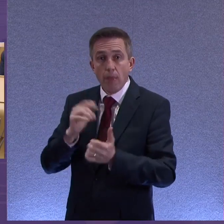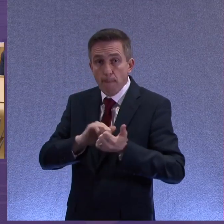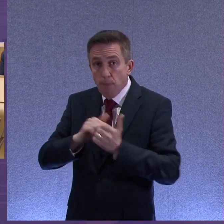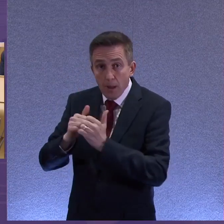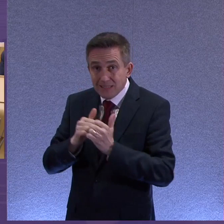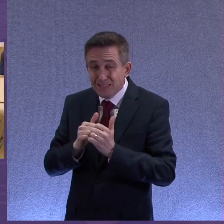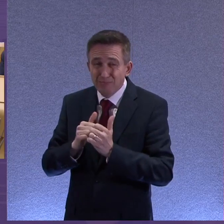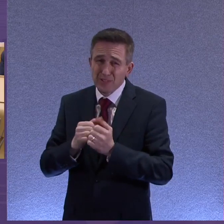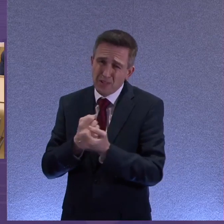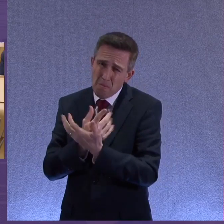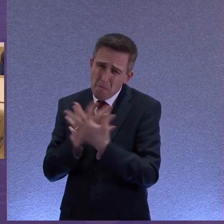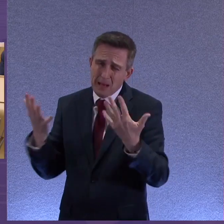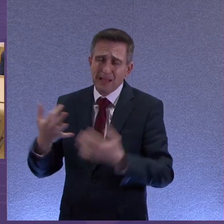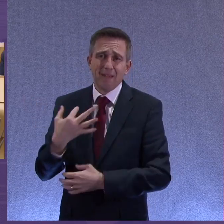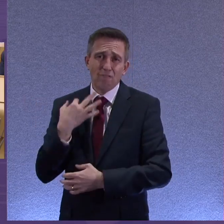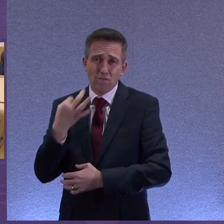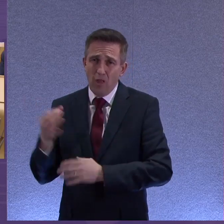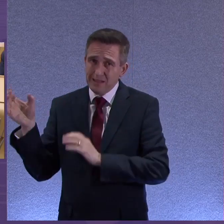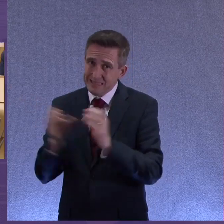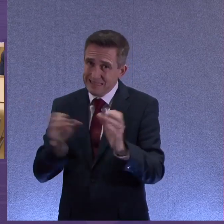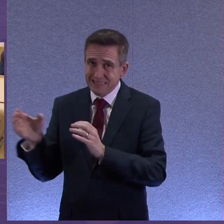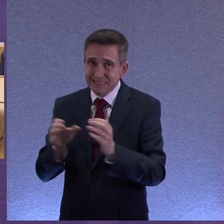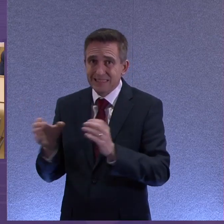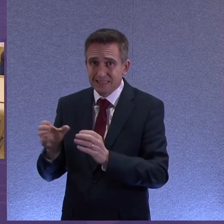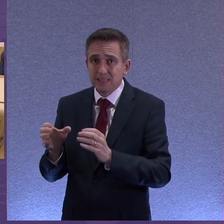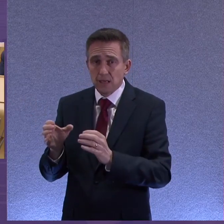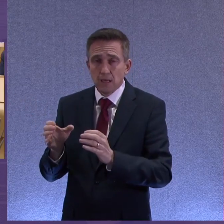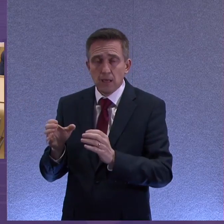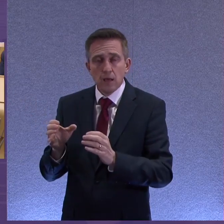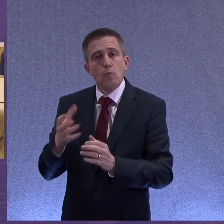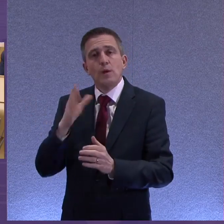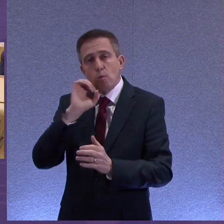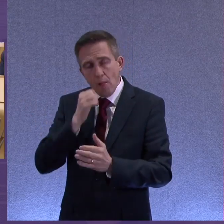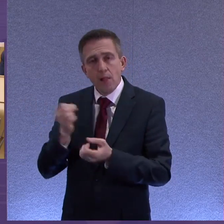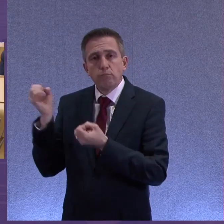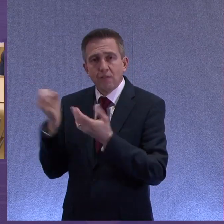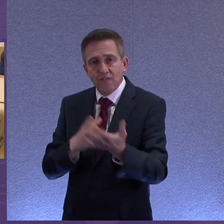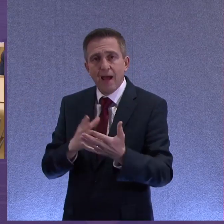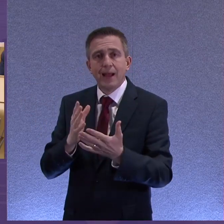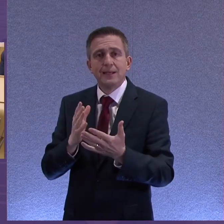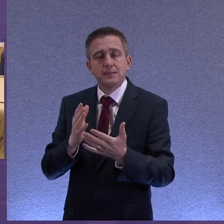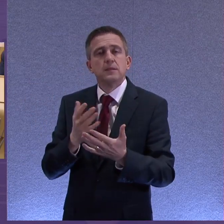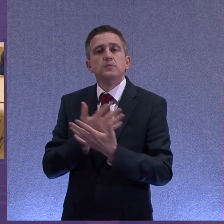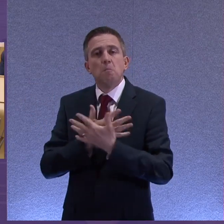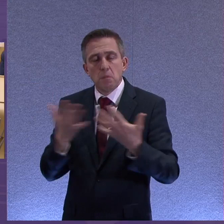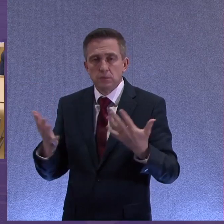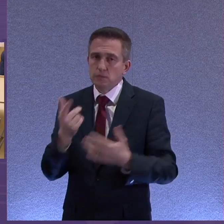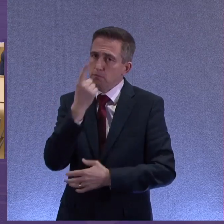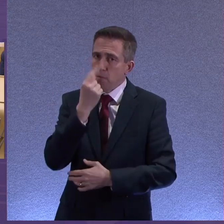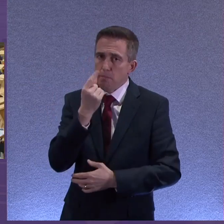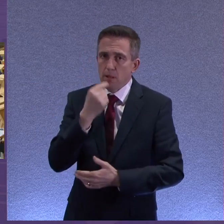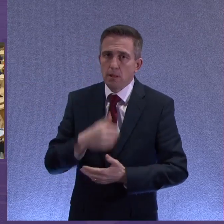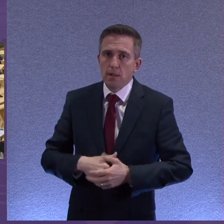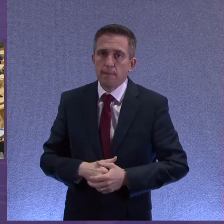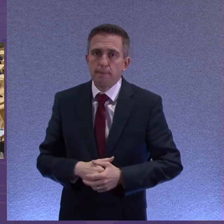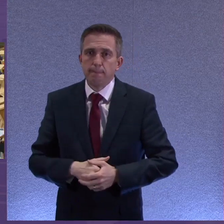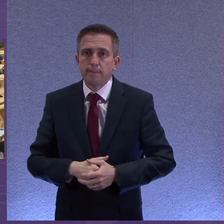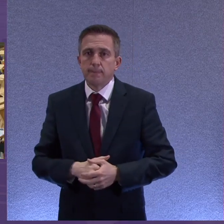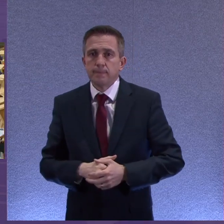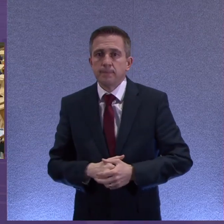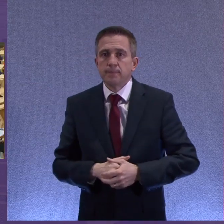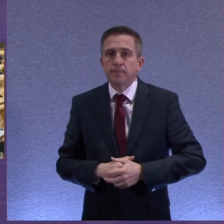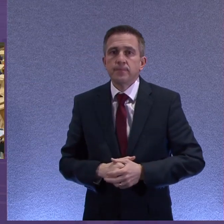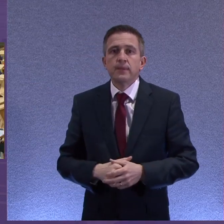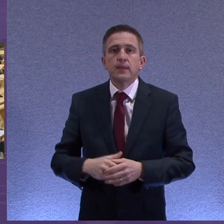of volunteers, in fairness, we will make sure is provided as much as we possibly can.